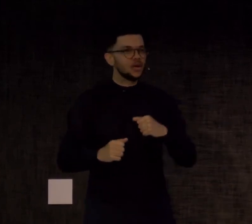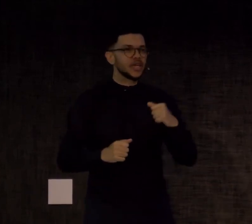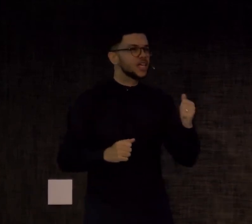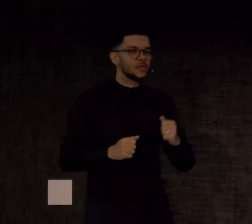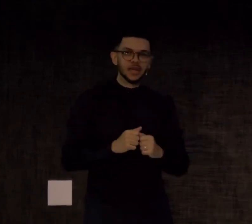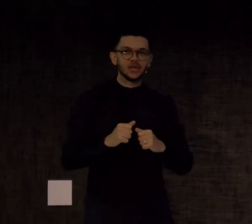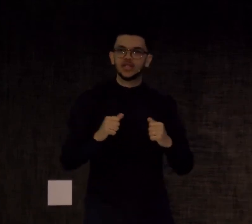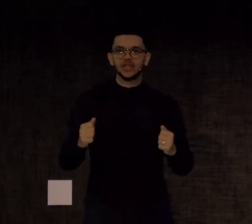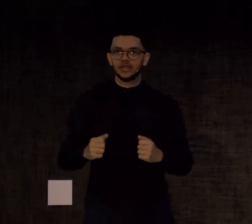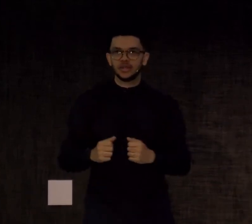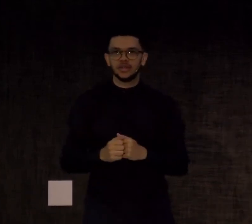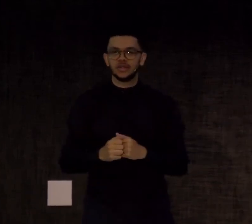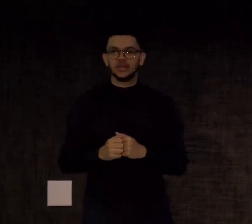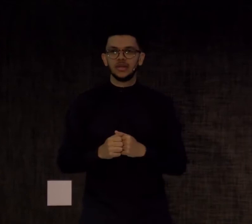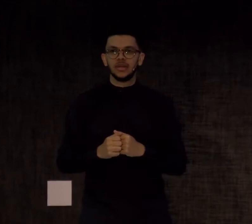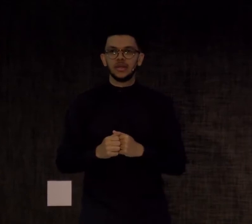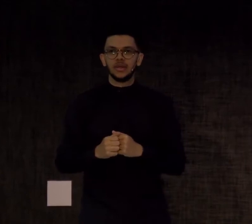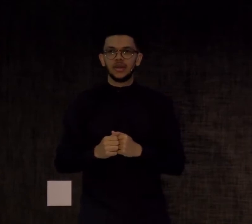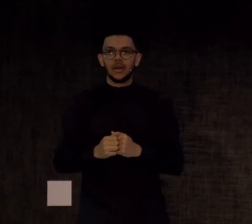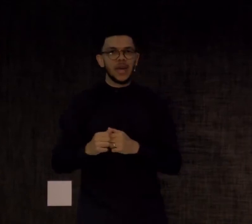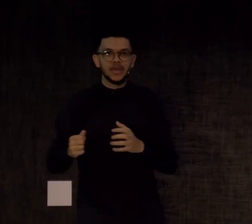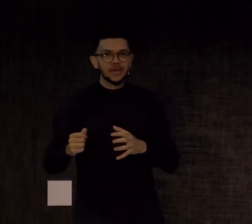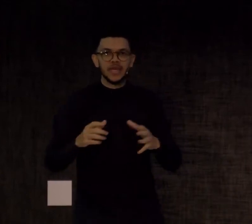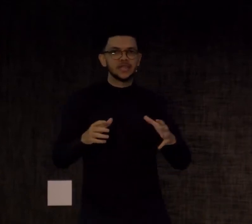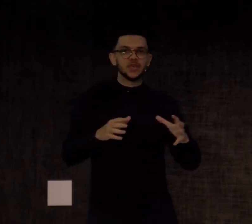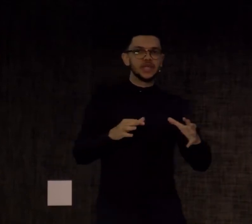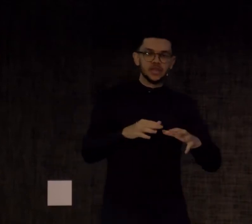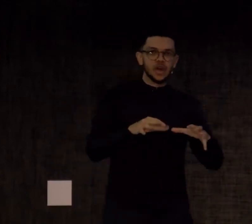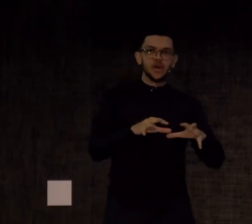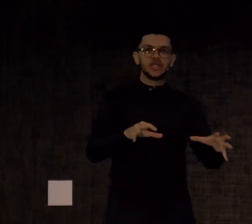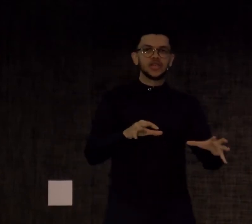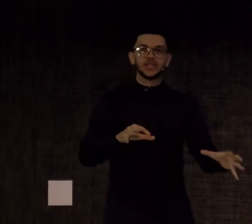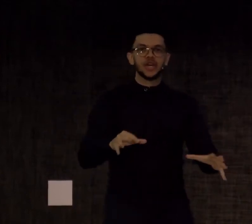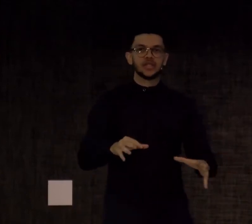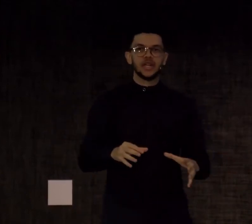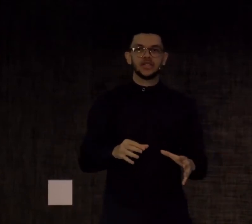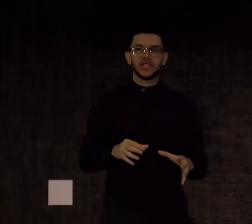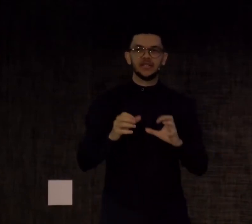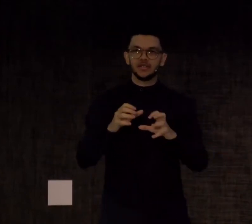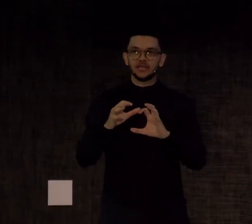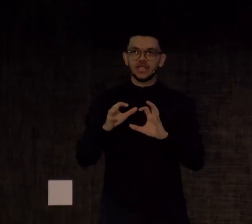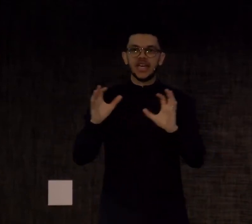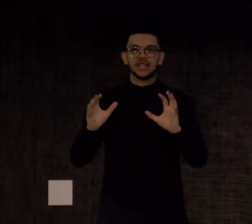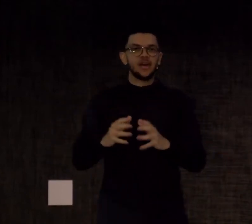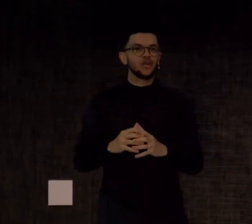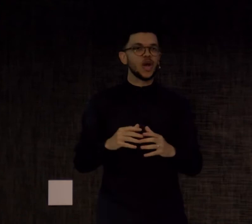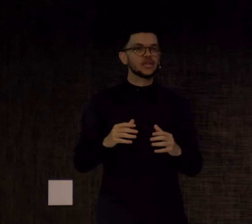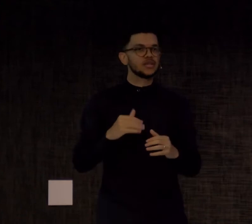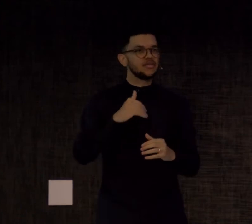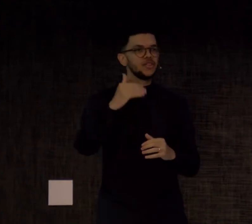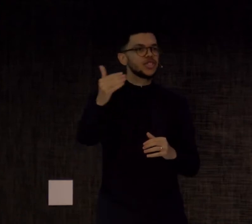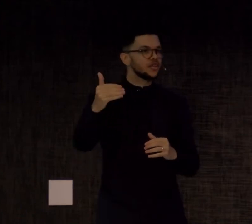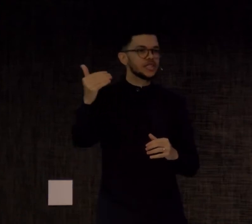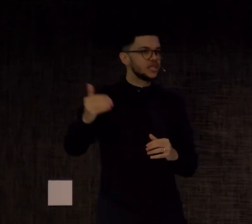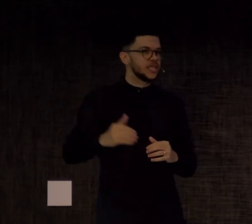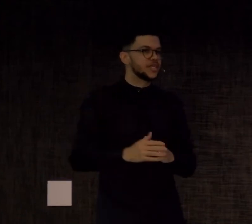or economic or social. Maybe that means we need to go into uncharted territory and stare down what